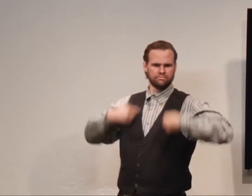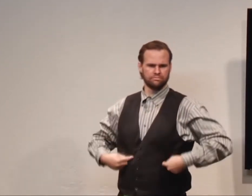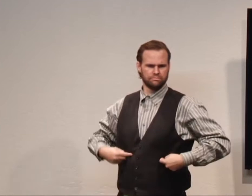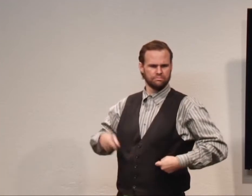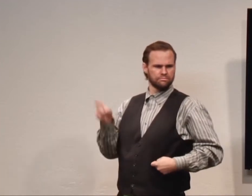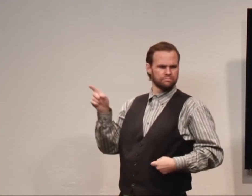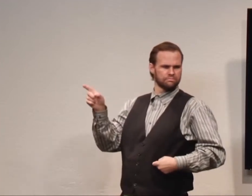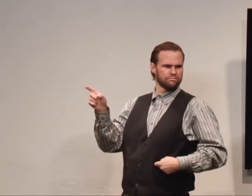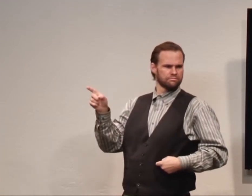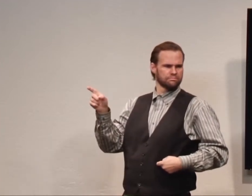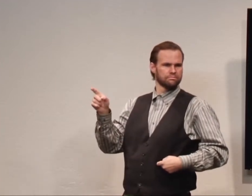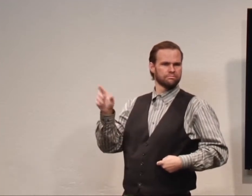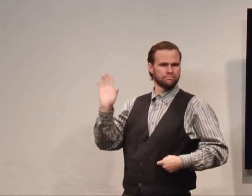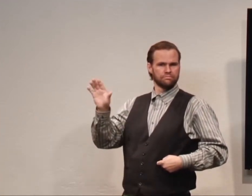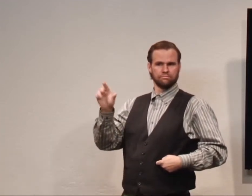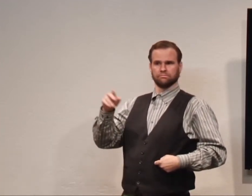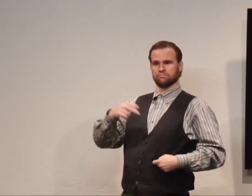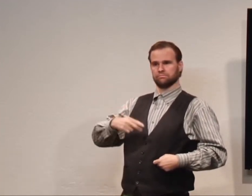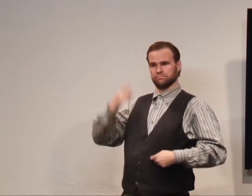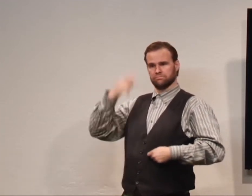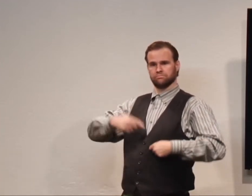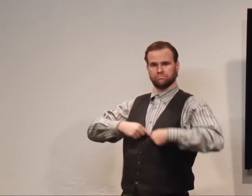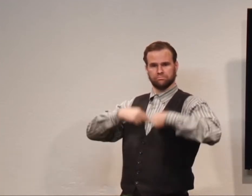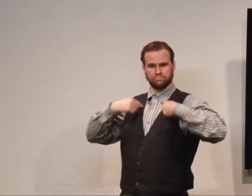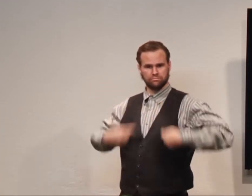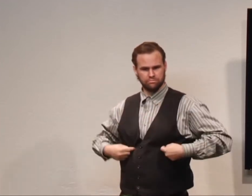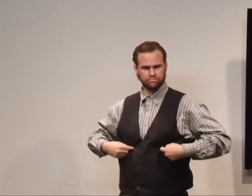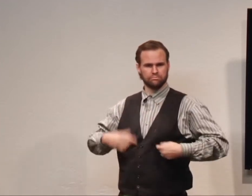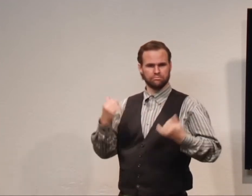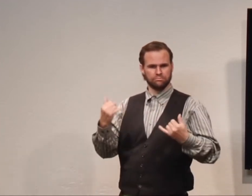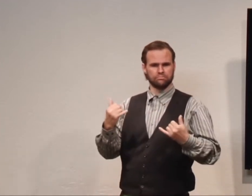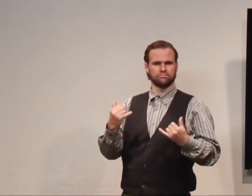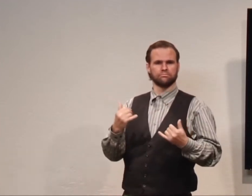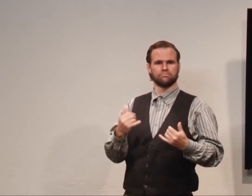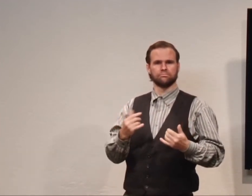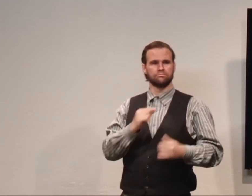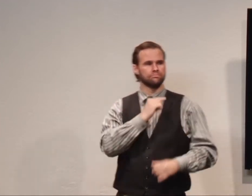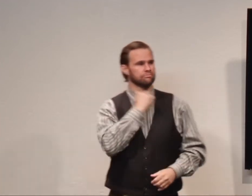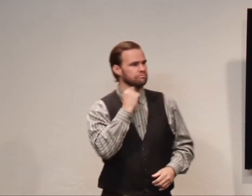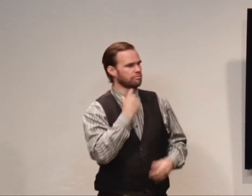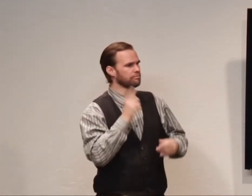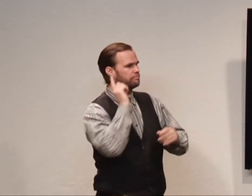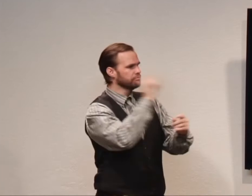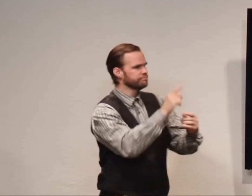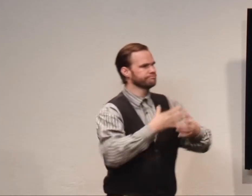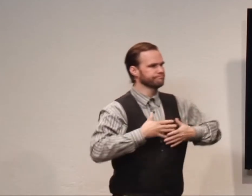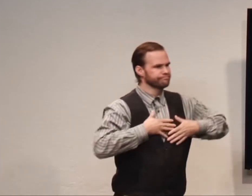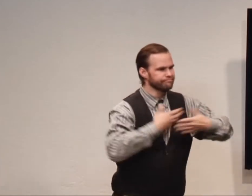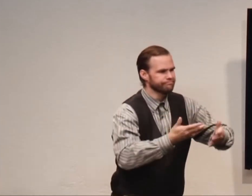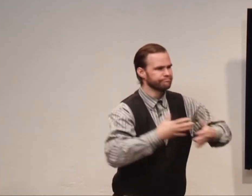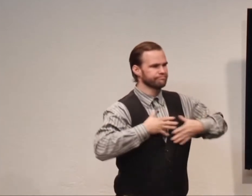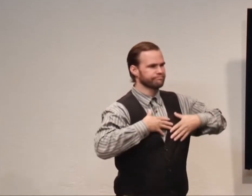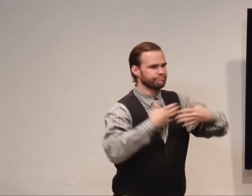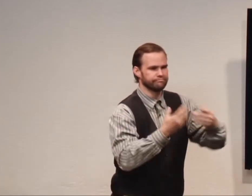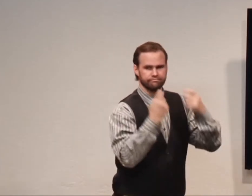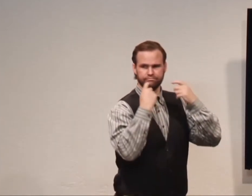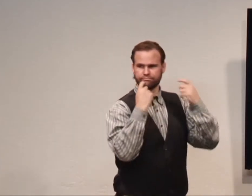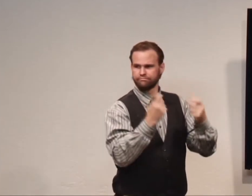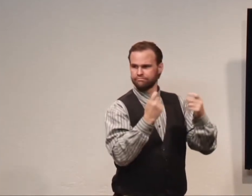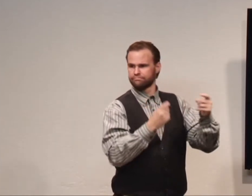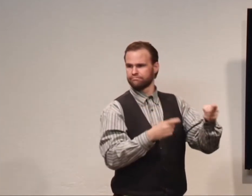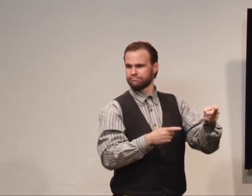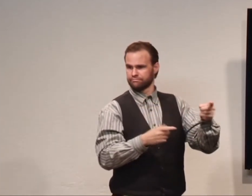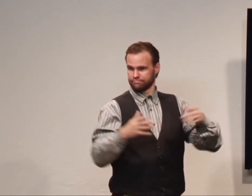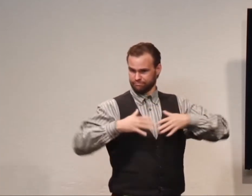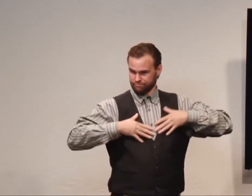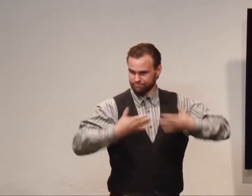about Jesus Christ and how he's the high priest. And we're going to delve into that this morning. Like the idea